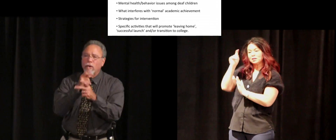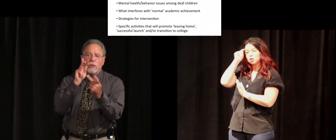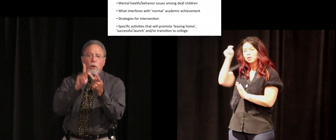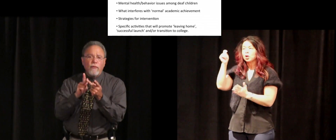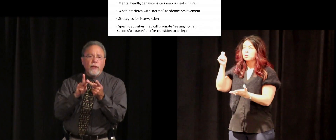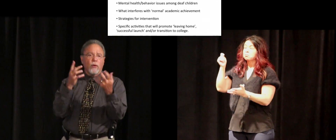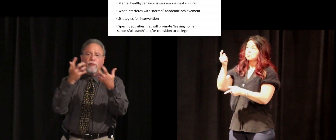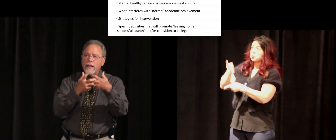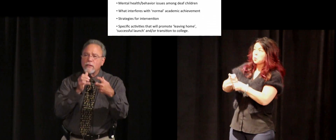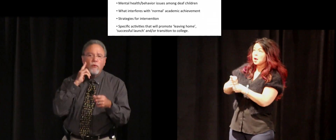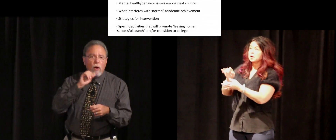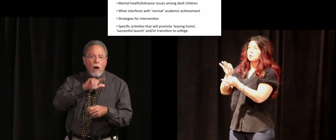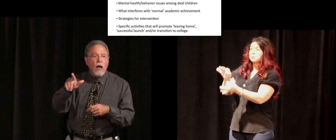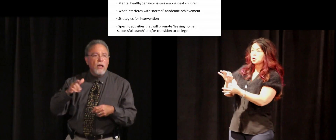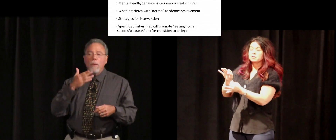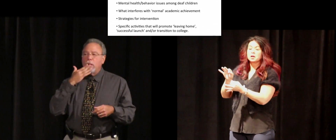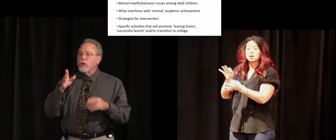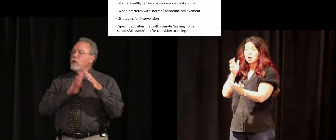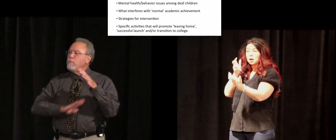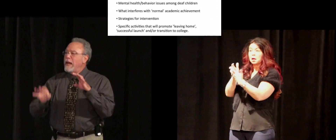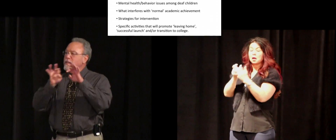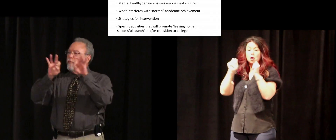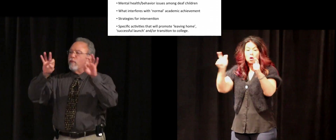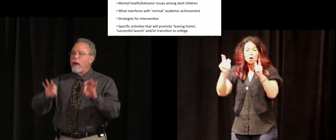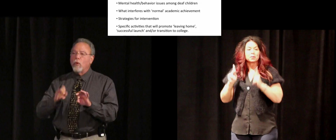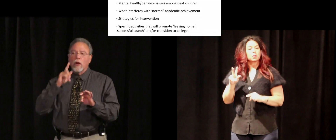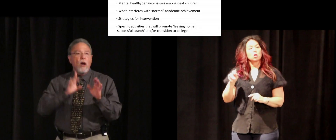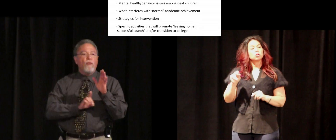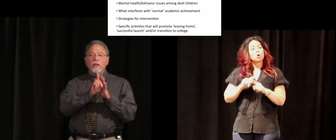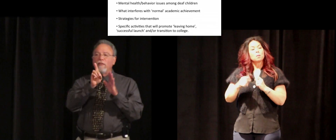about incidental learning.